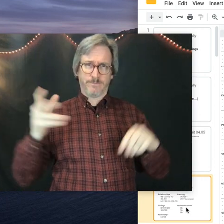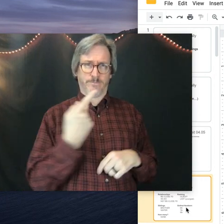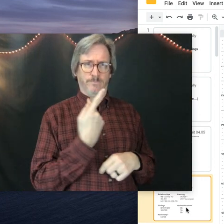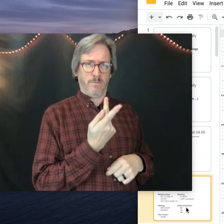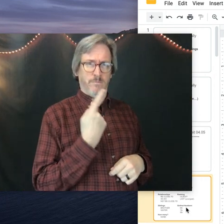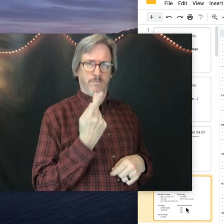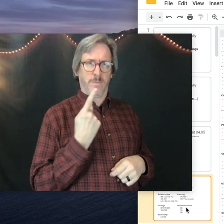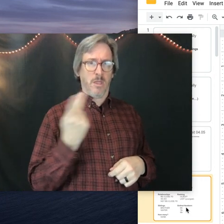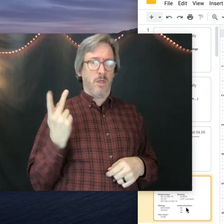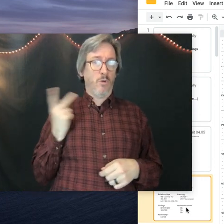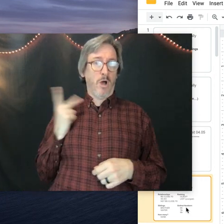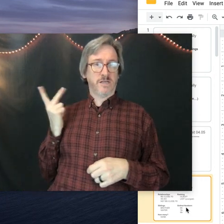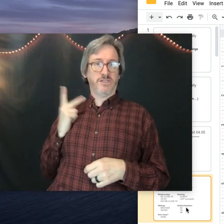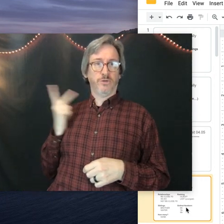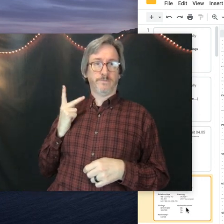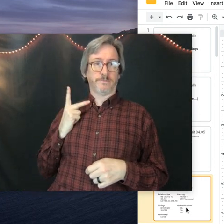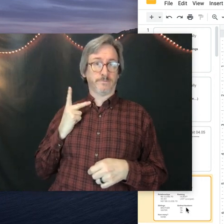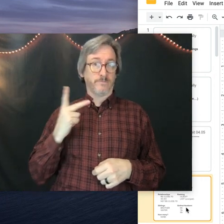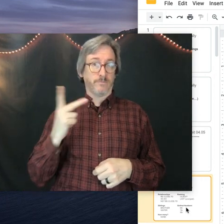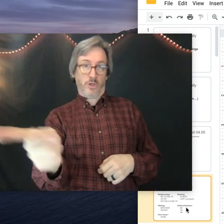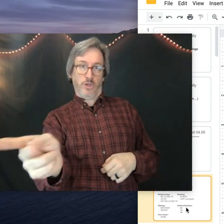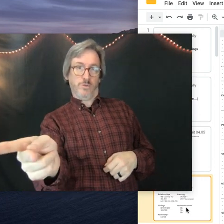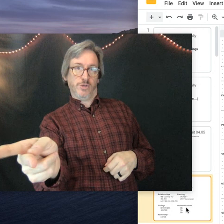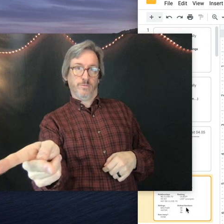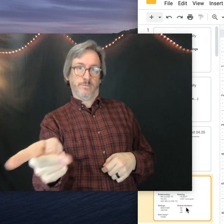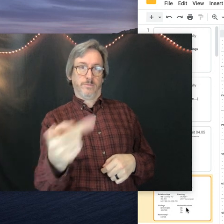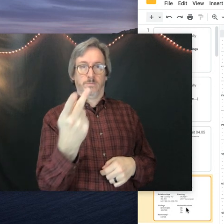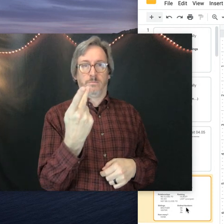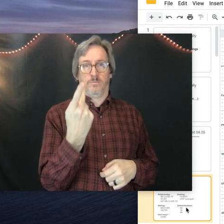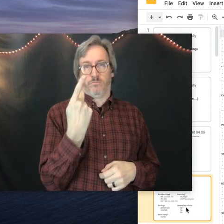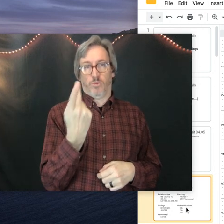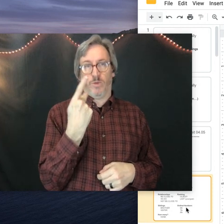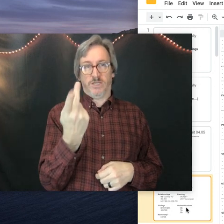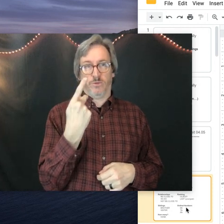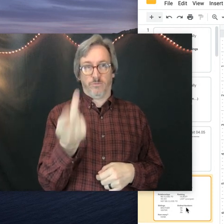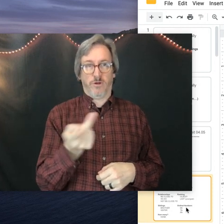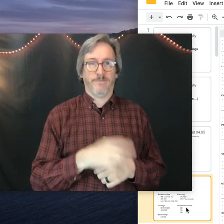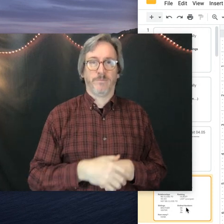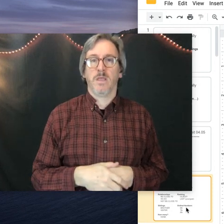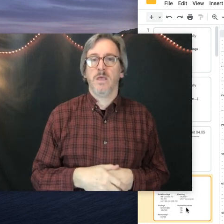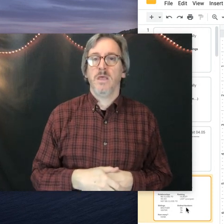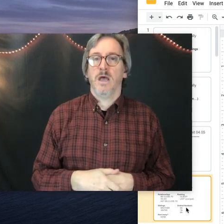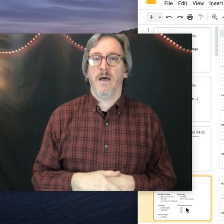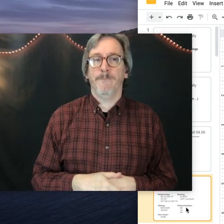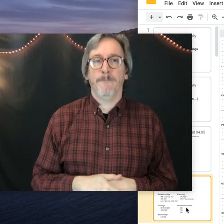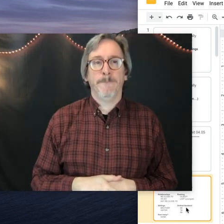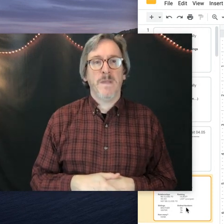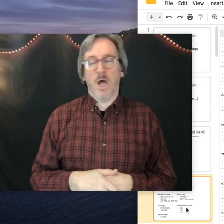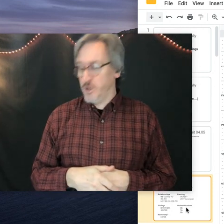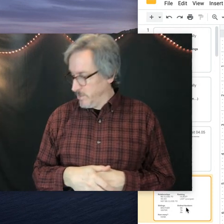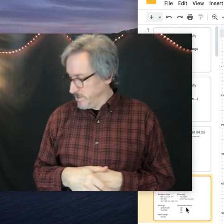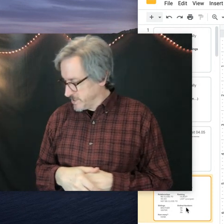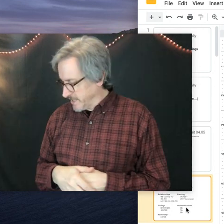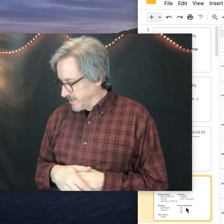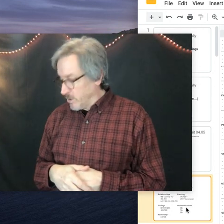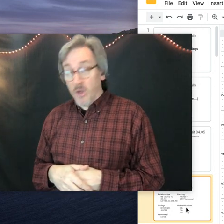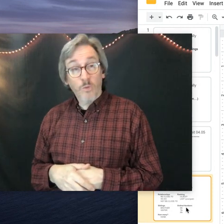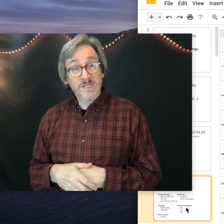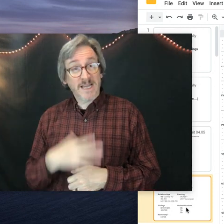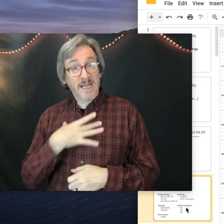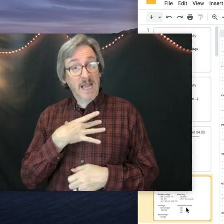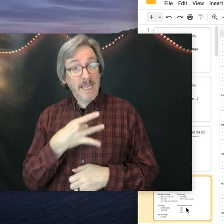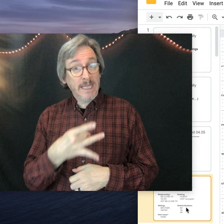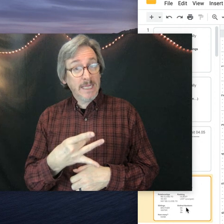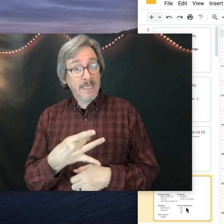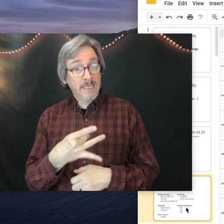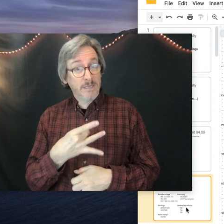now, us two, you two, me two. A new one we're saying, we